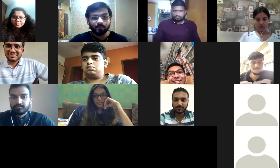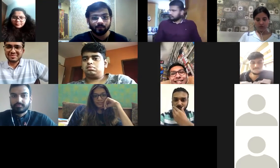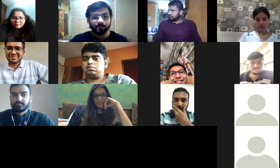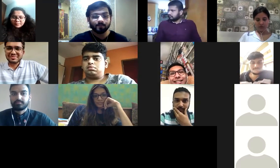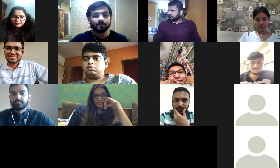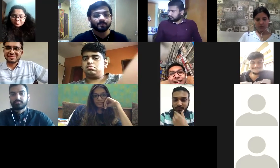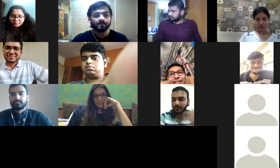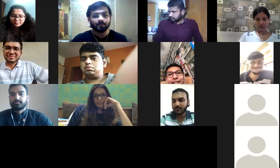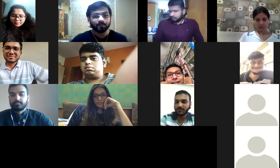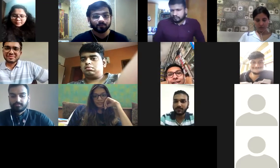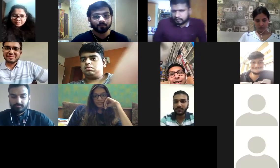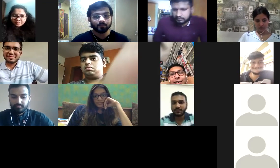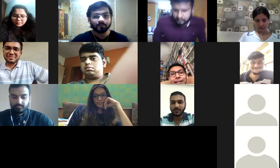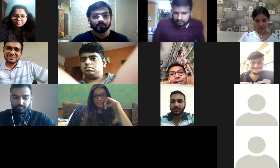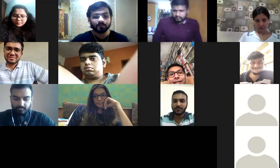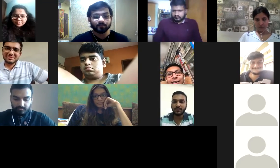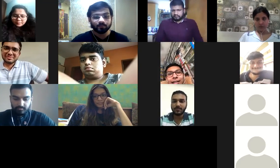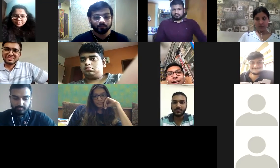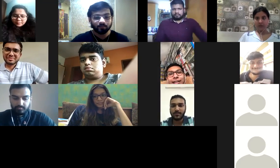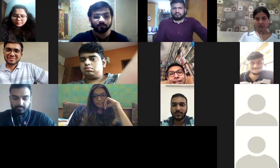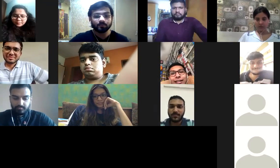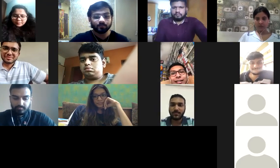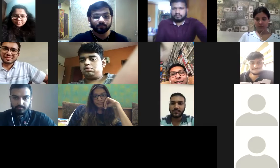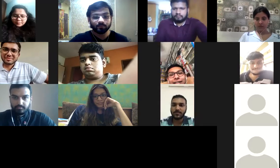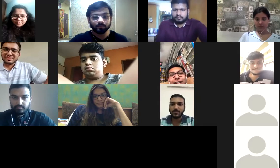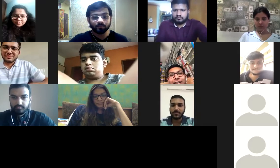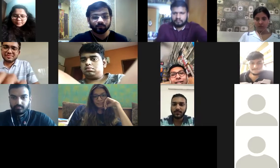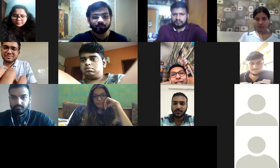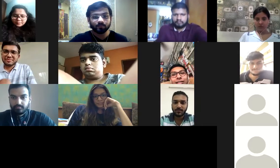So we will write in chat box the word, then Ravi will sign.